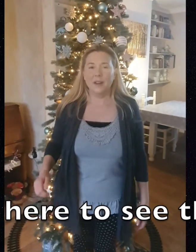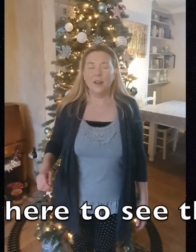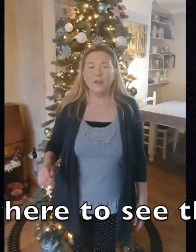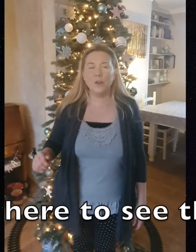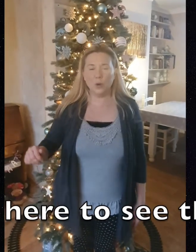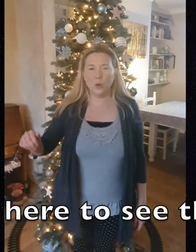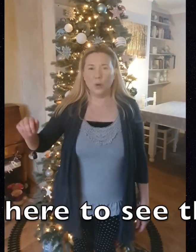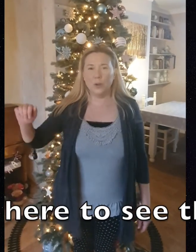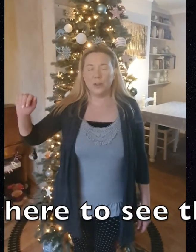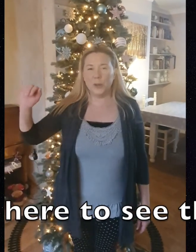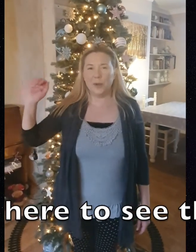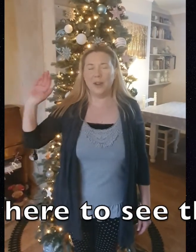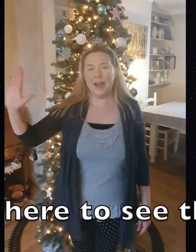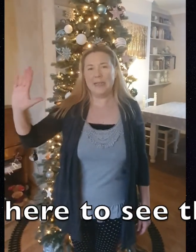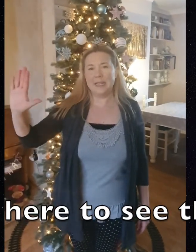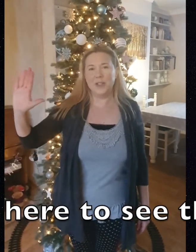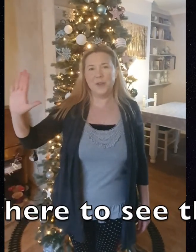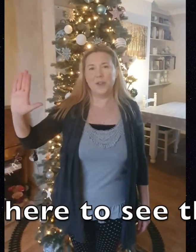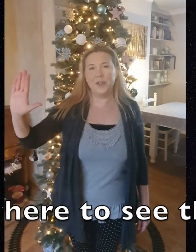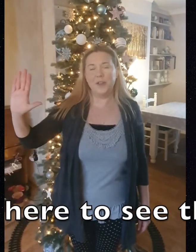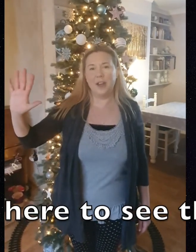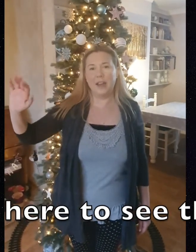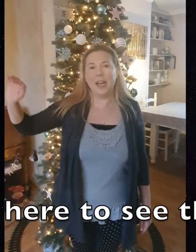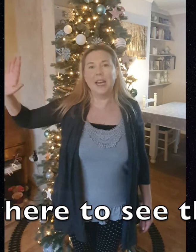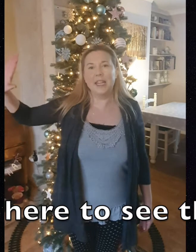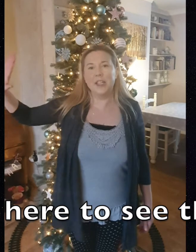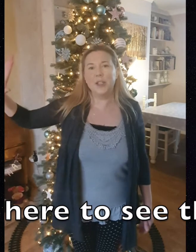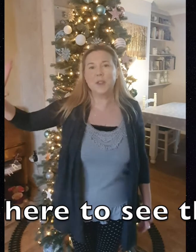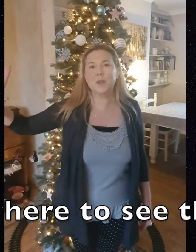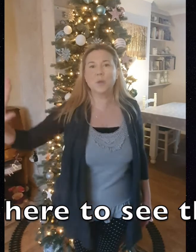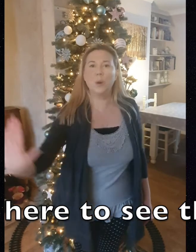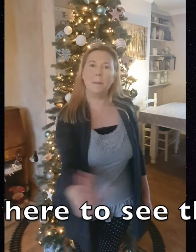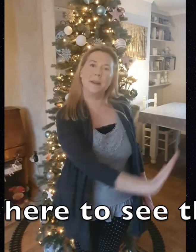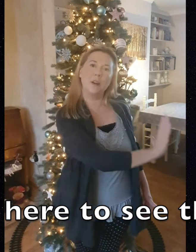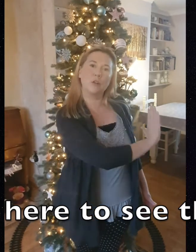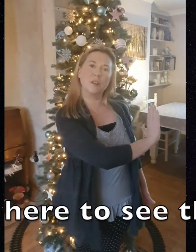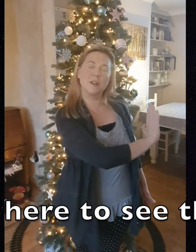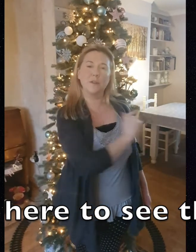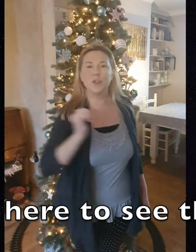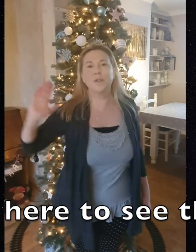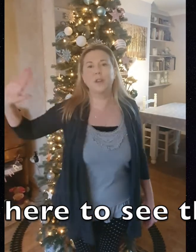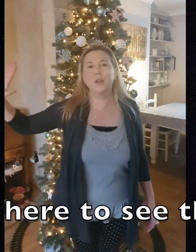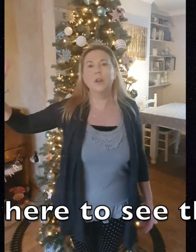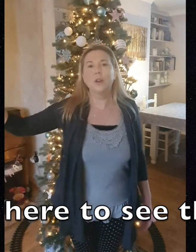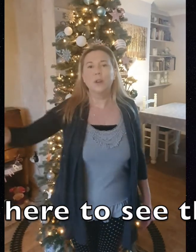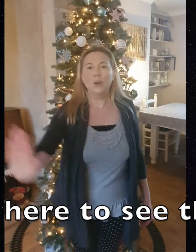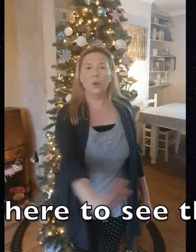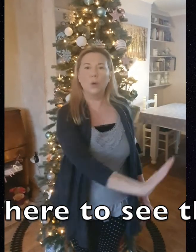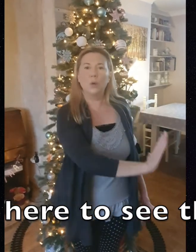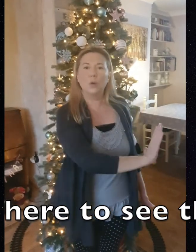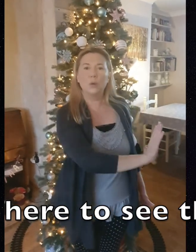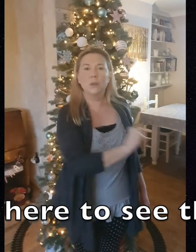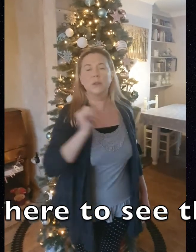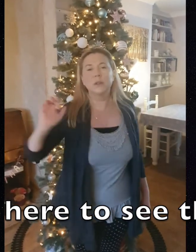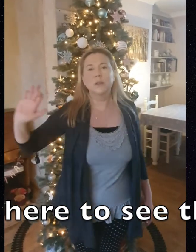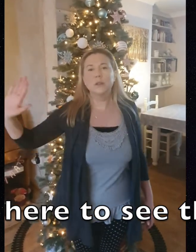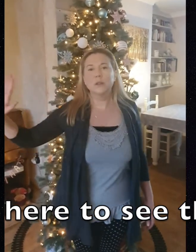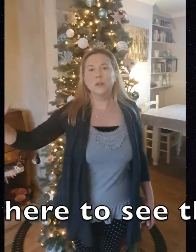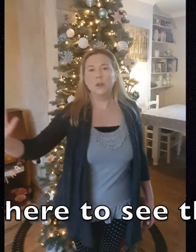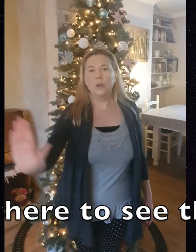For all, you put your hand out in front of you like that, and then you sweep it across in front of you. All.